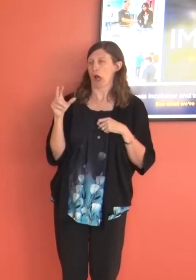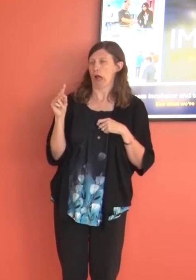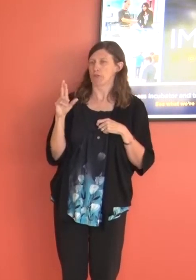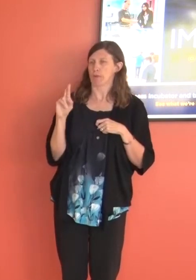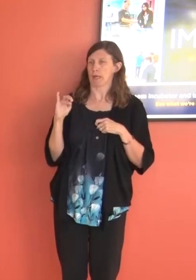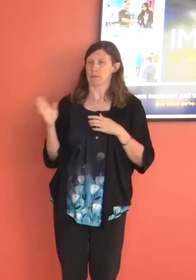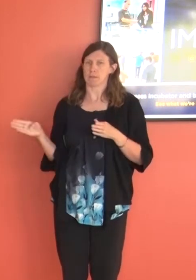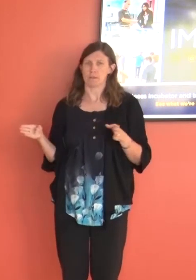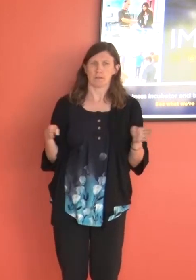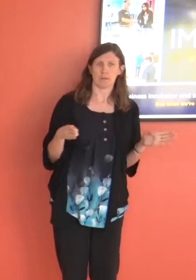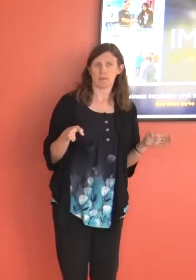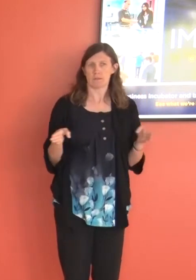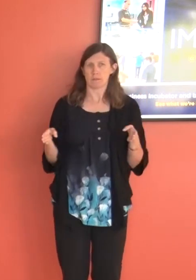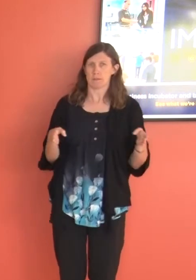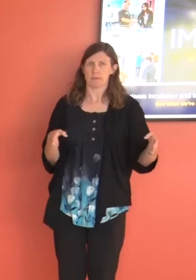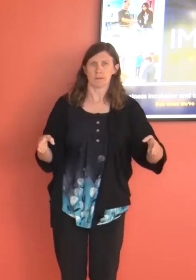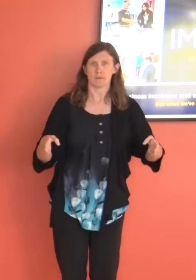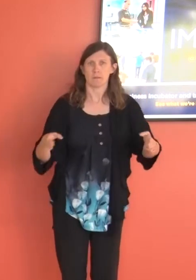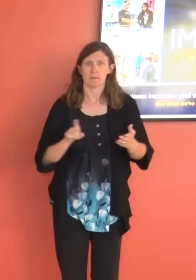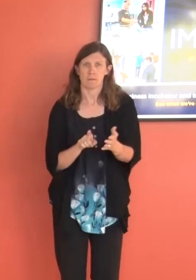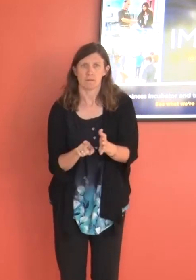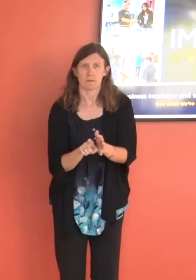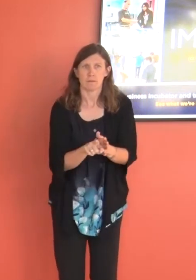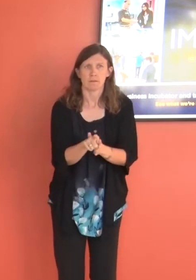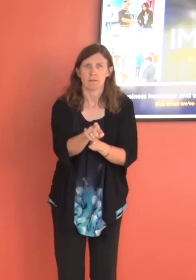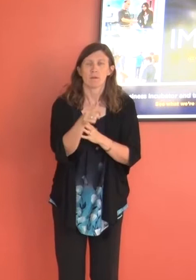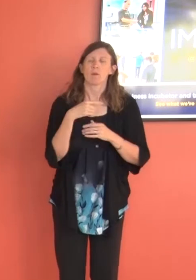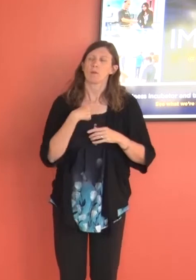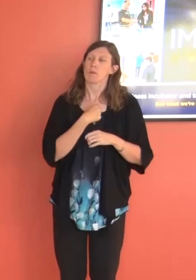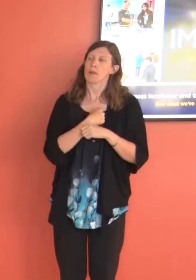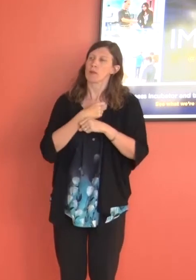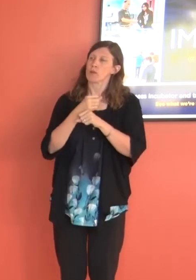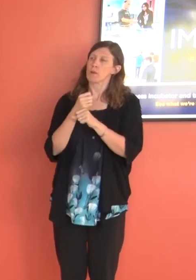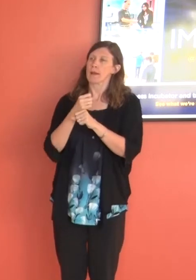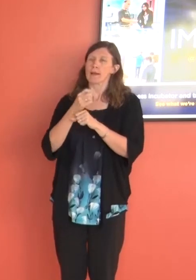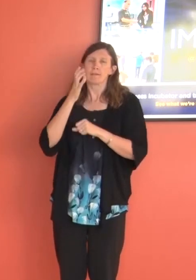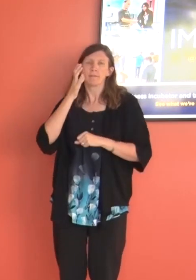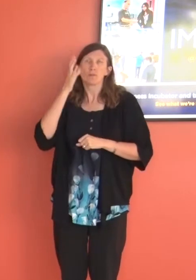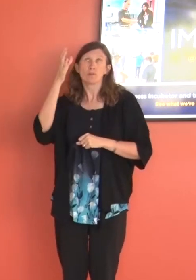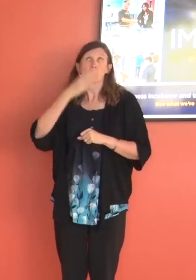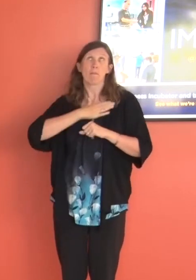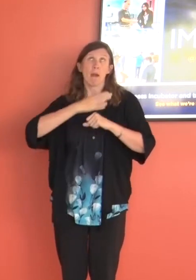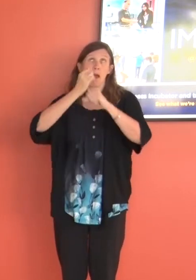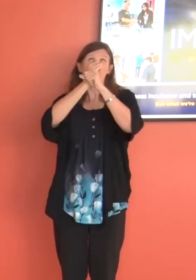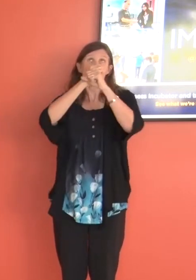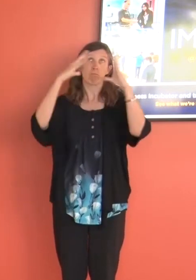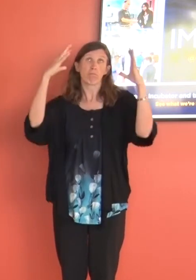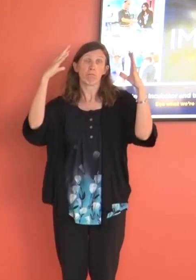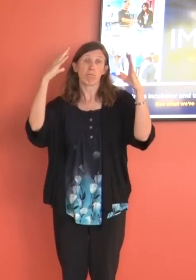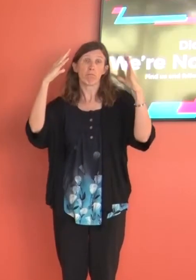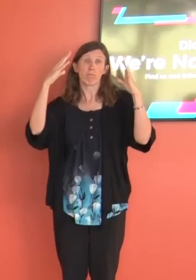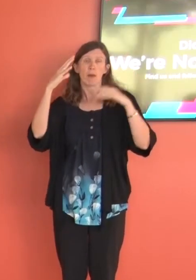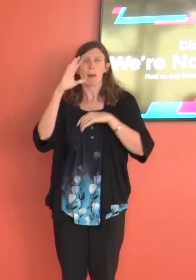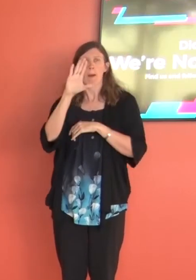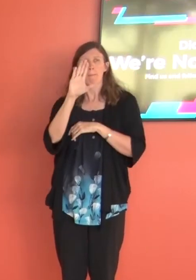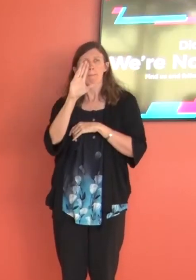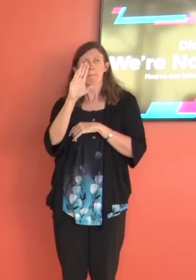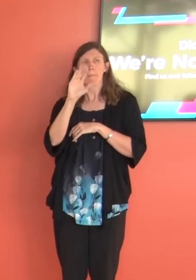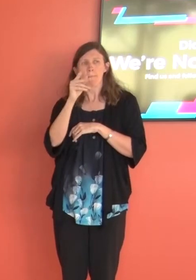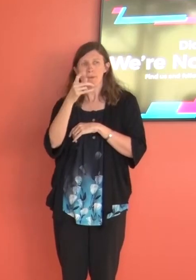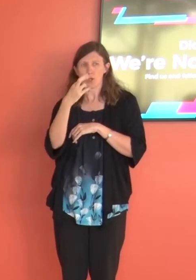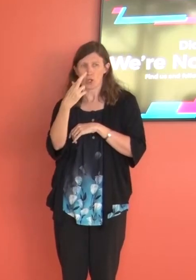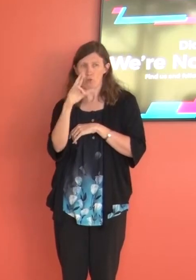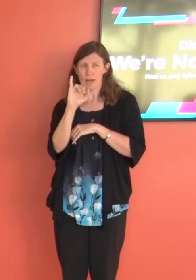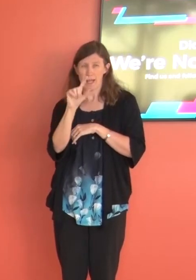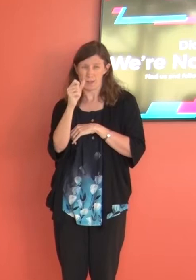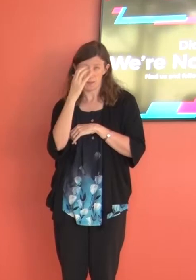of it like this. We want to create the ACC of the future, in my mind, has bumper rails. You know, if you